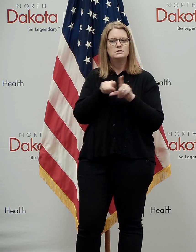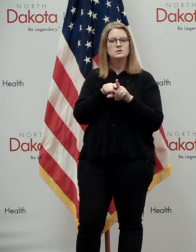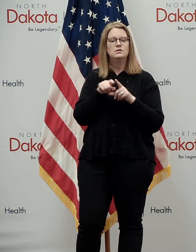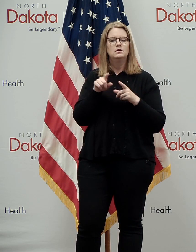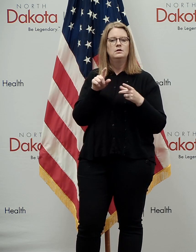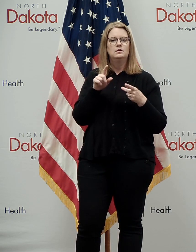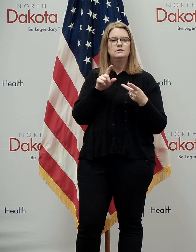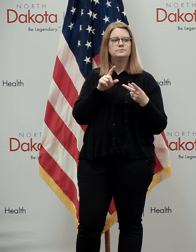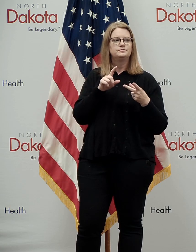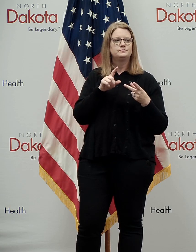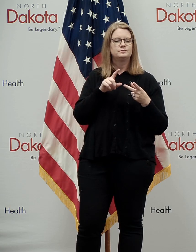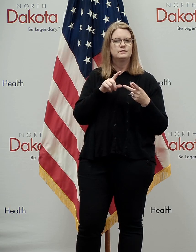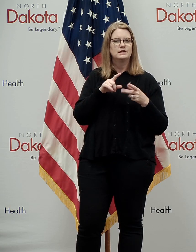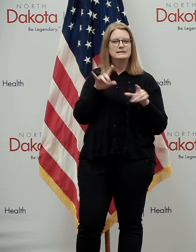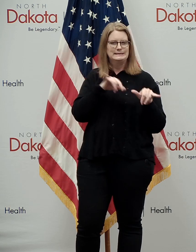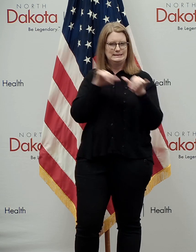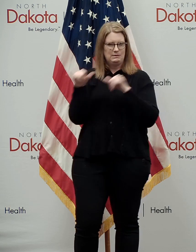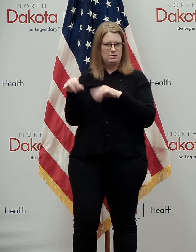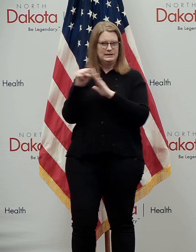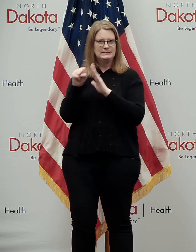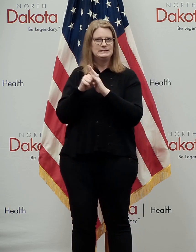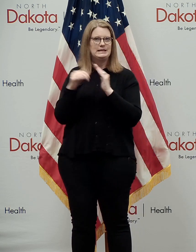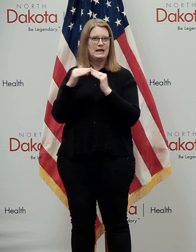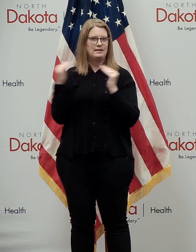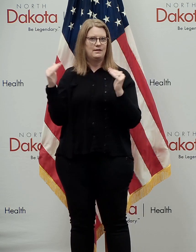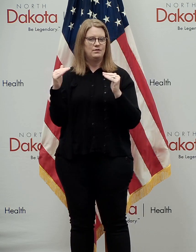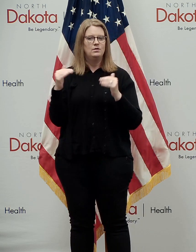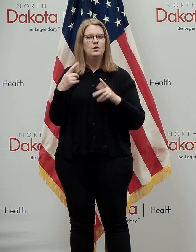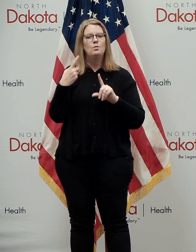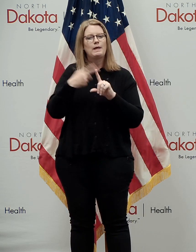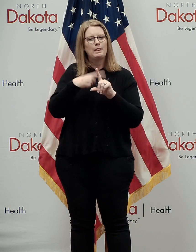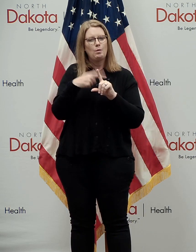do similar at the state level. We responded with the Rent Bridge